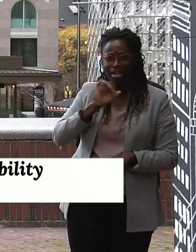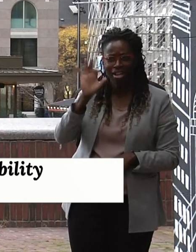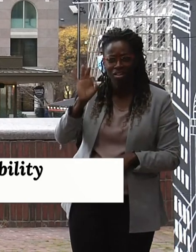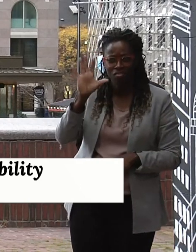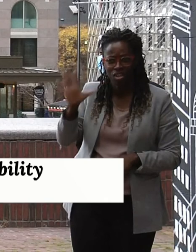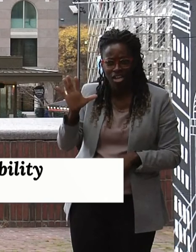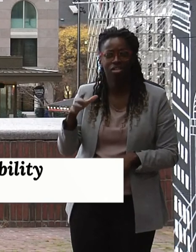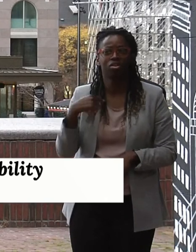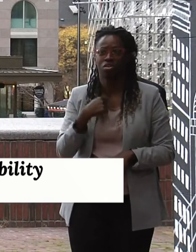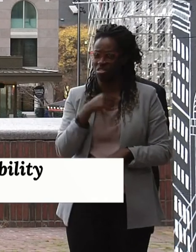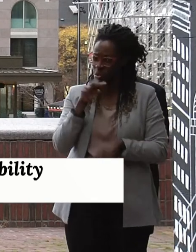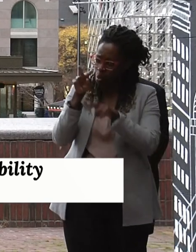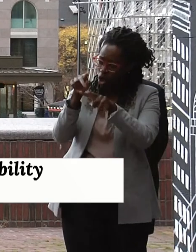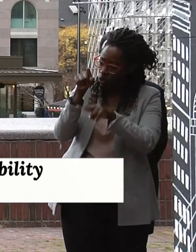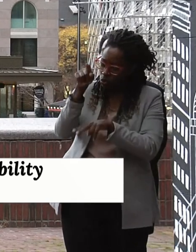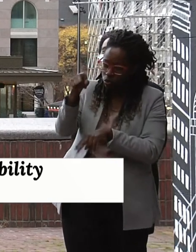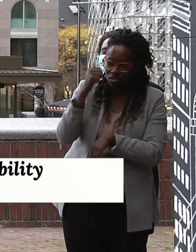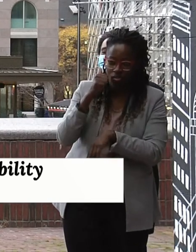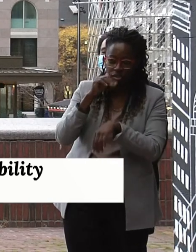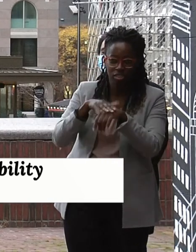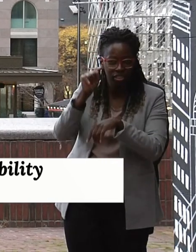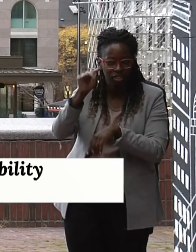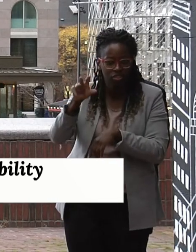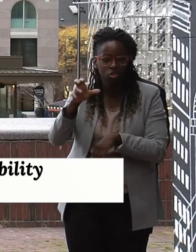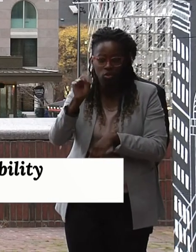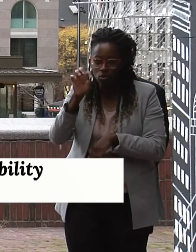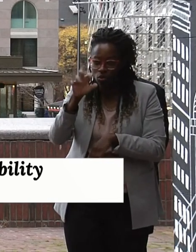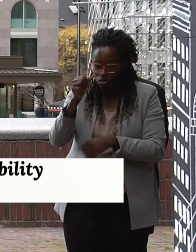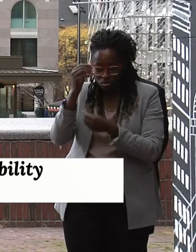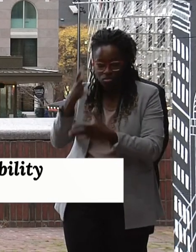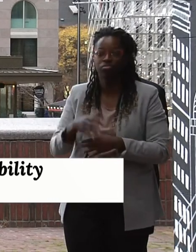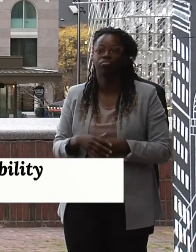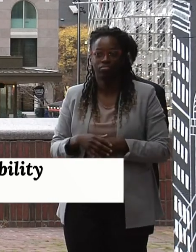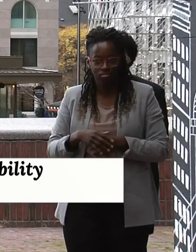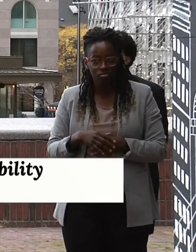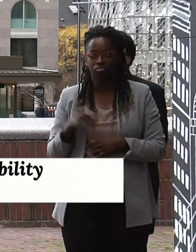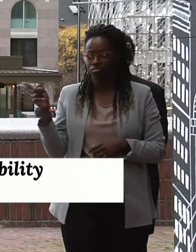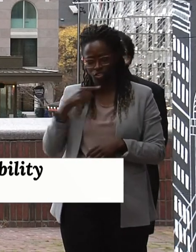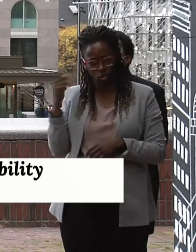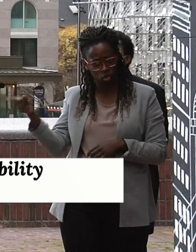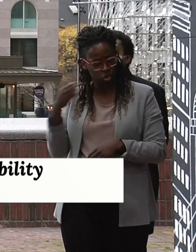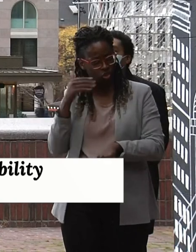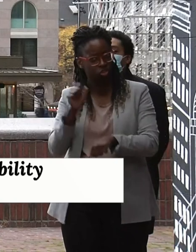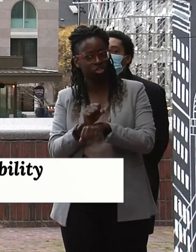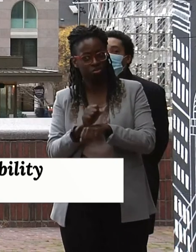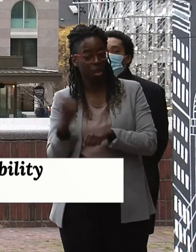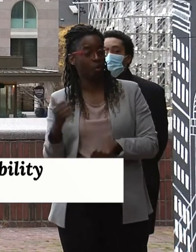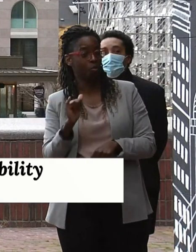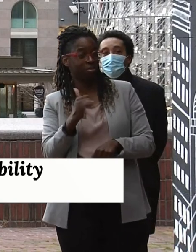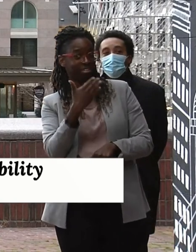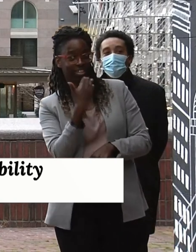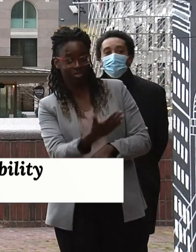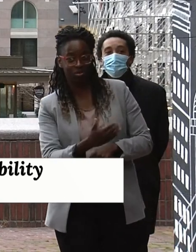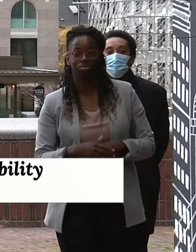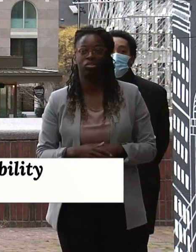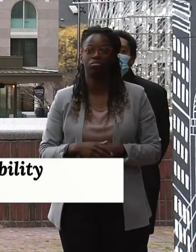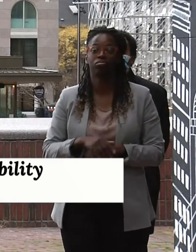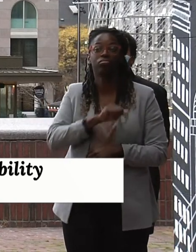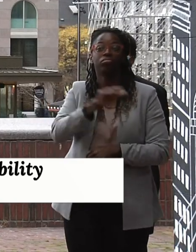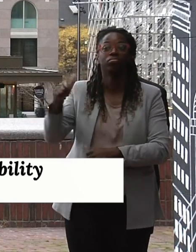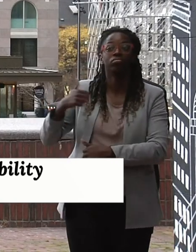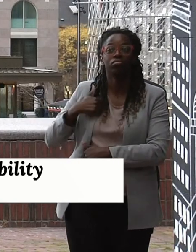day, told me I'm doing a pretty good job, and I was happy. And I just want to thank all the veterans that I spoke to yesterday on the phone. It's really important that we thank